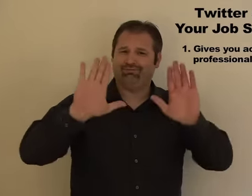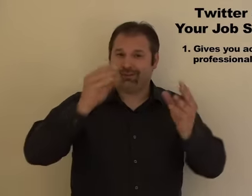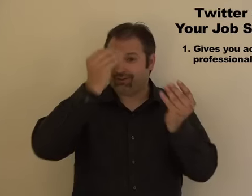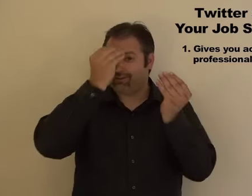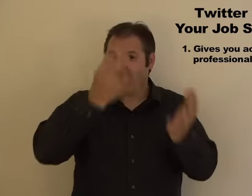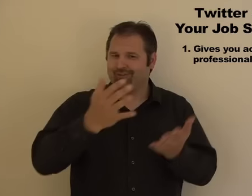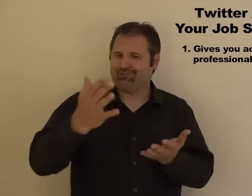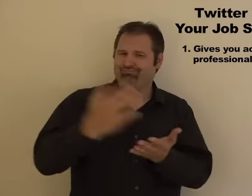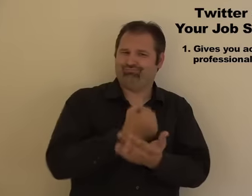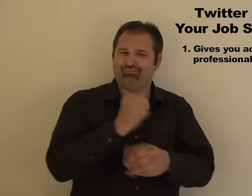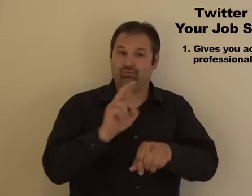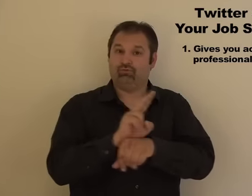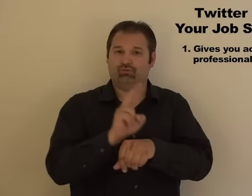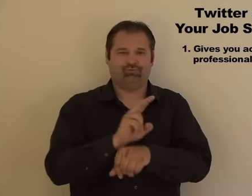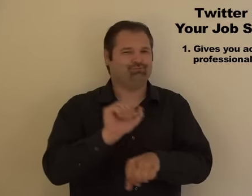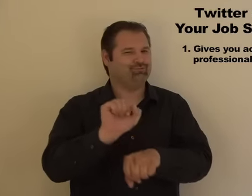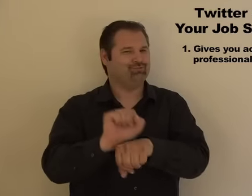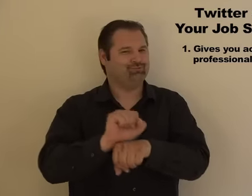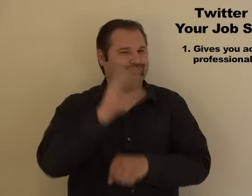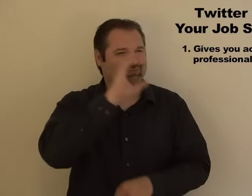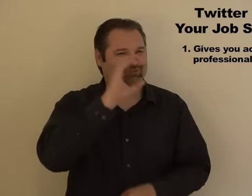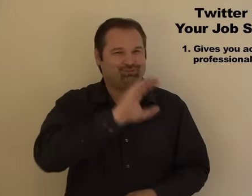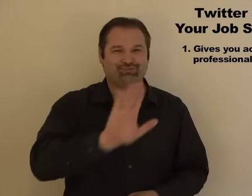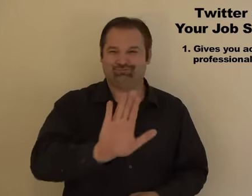This is great information to leverage for your search.